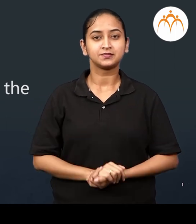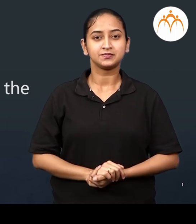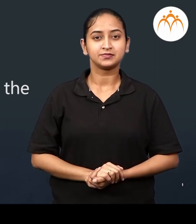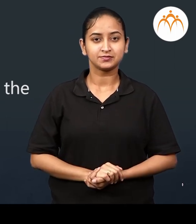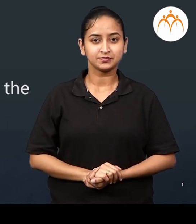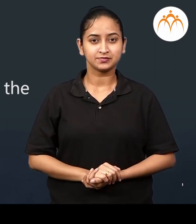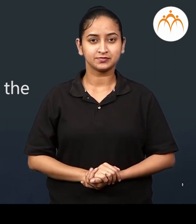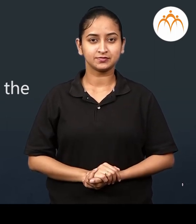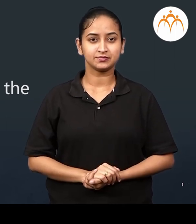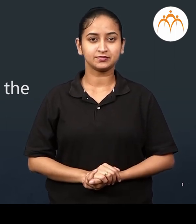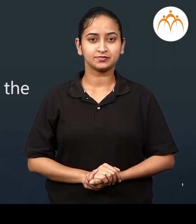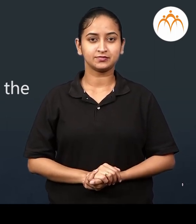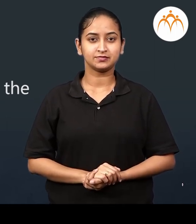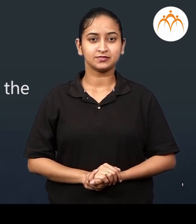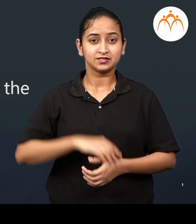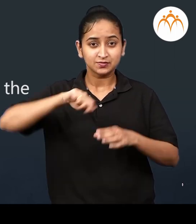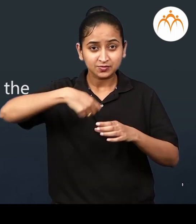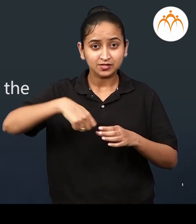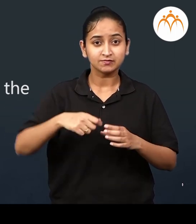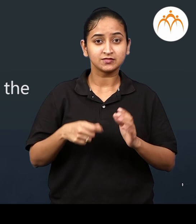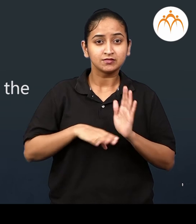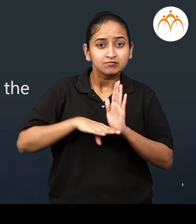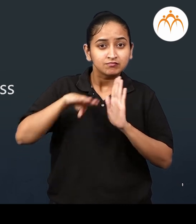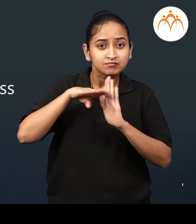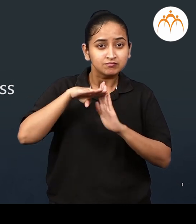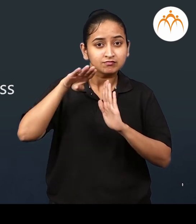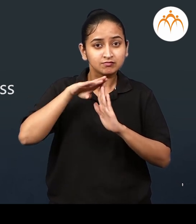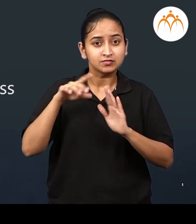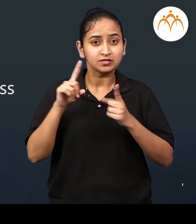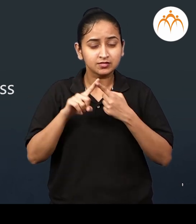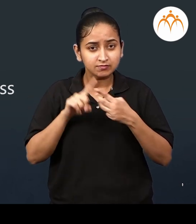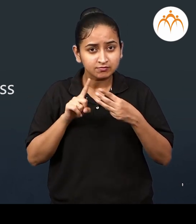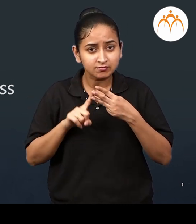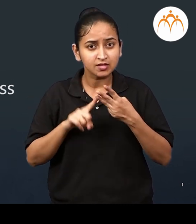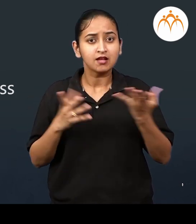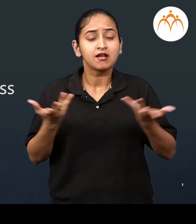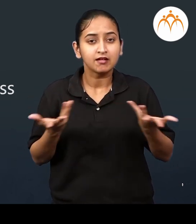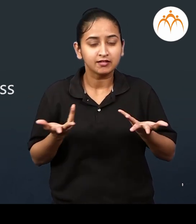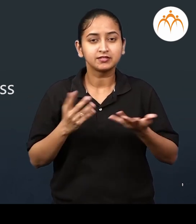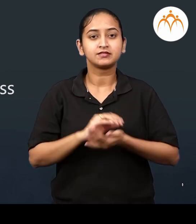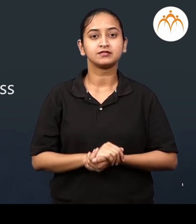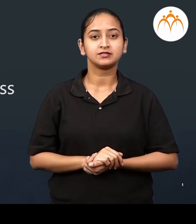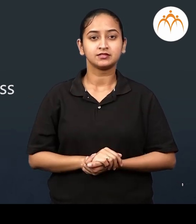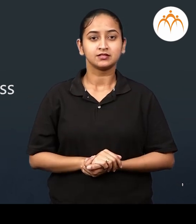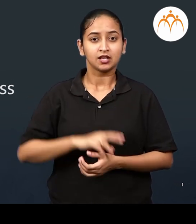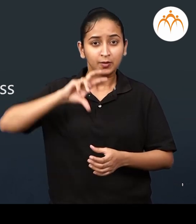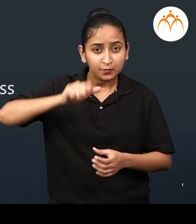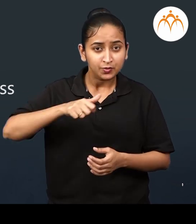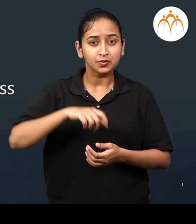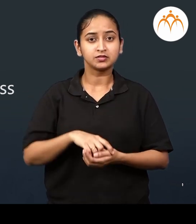all the ingredients used to make sherbet. Children should know the process of making sherbet.